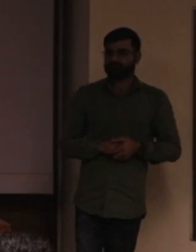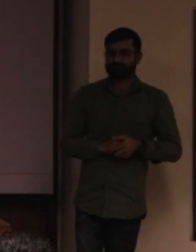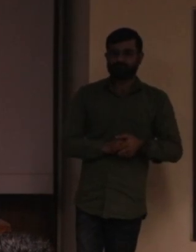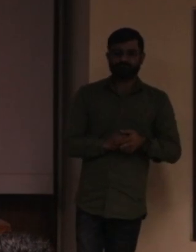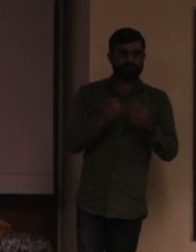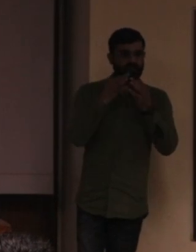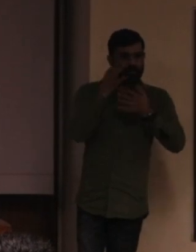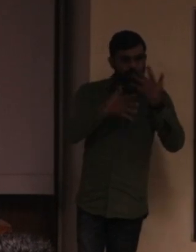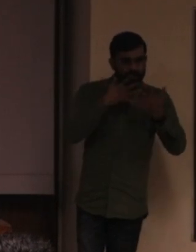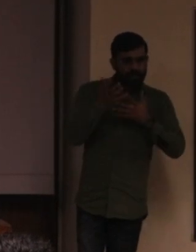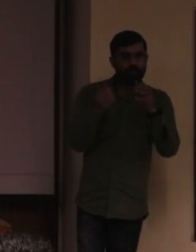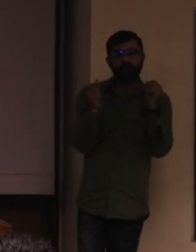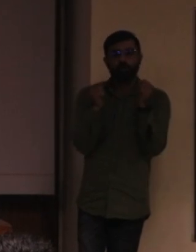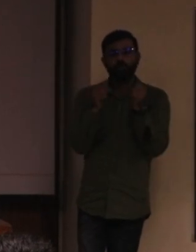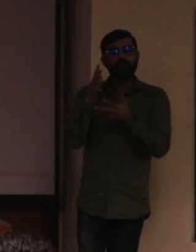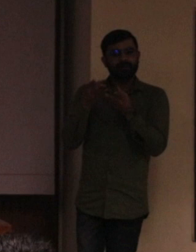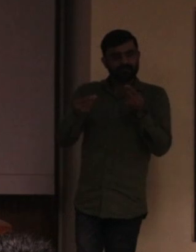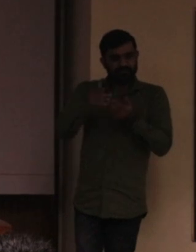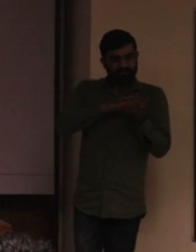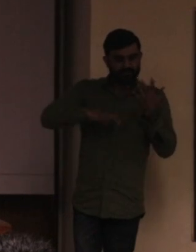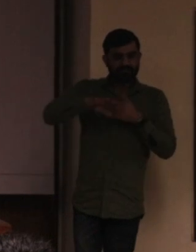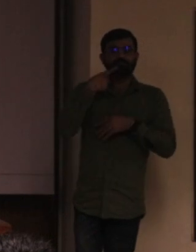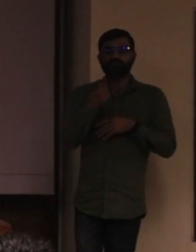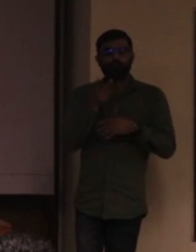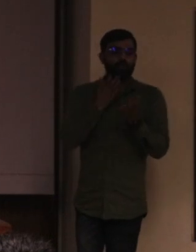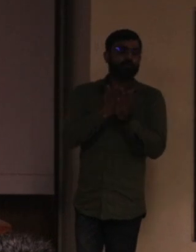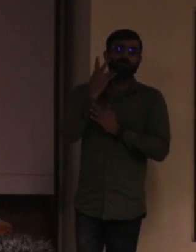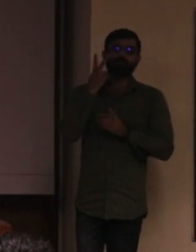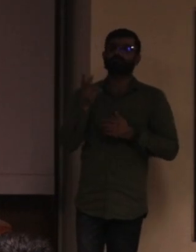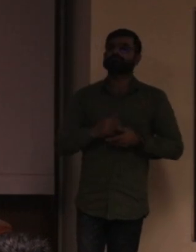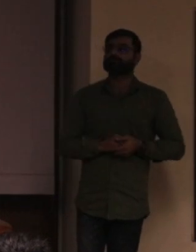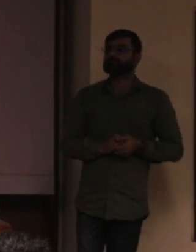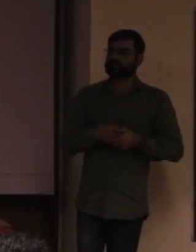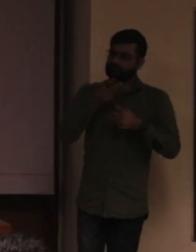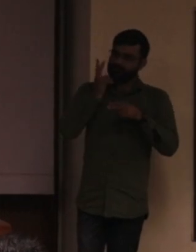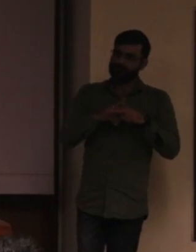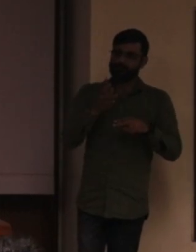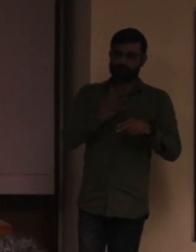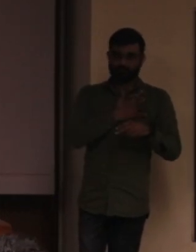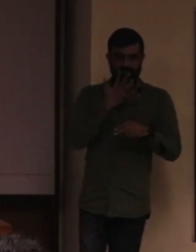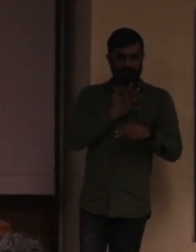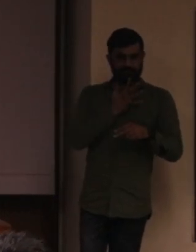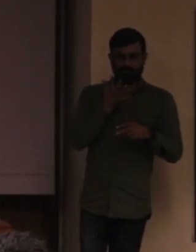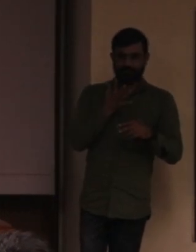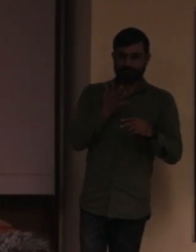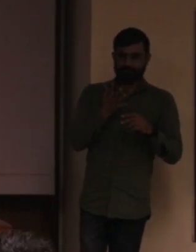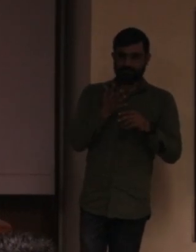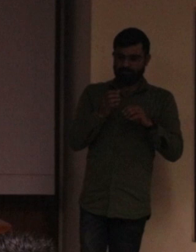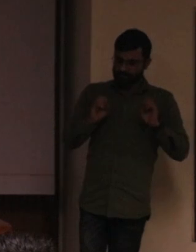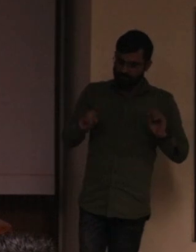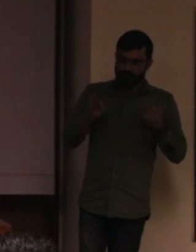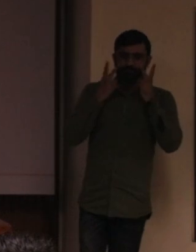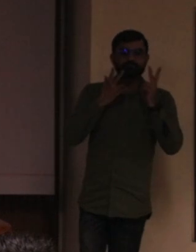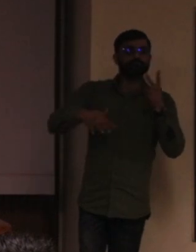warm desert, you have very cold desert. And we always see that until unless you have green stuff to